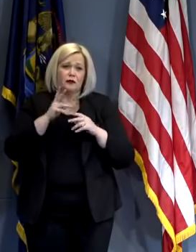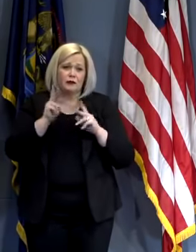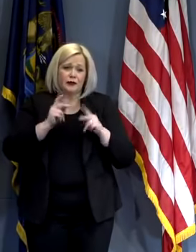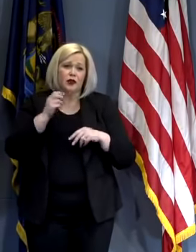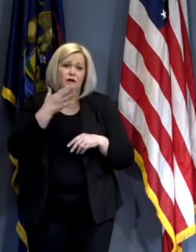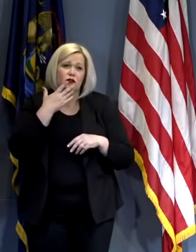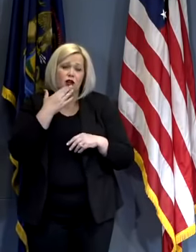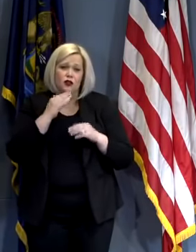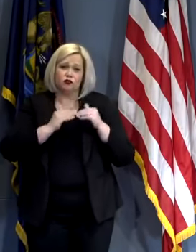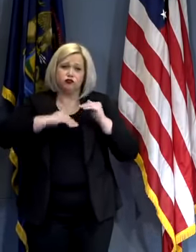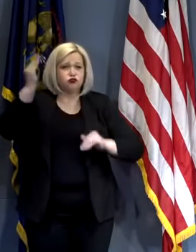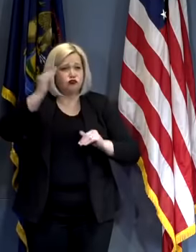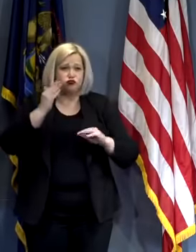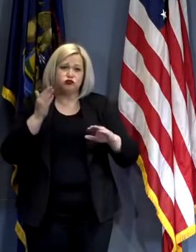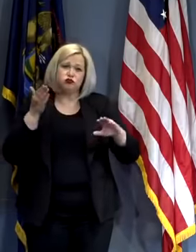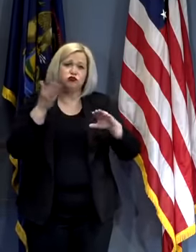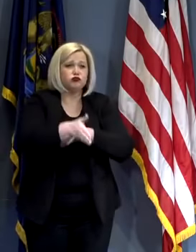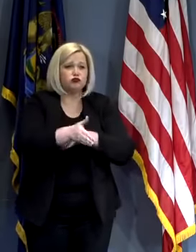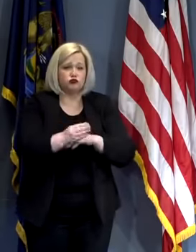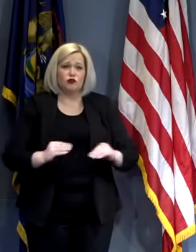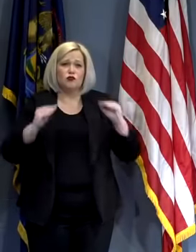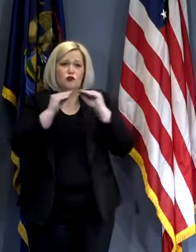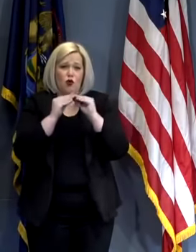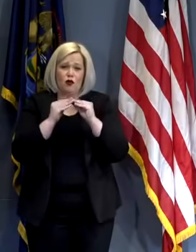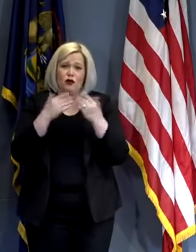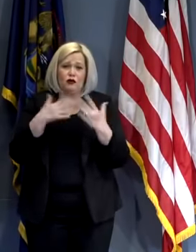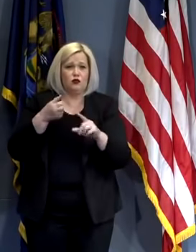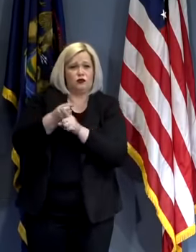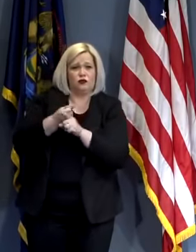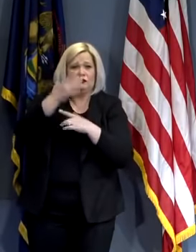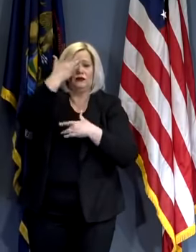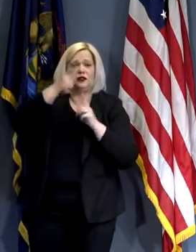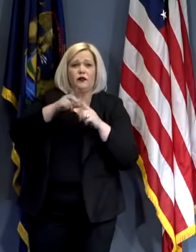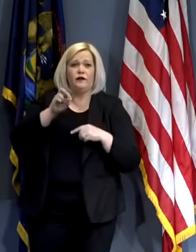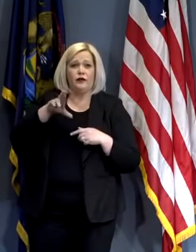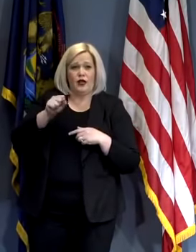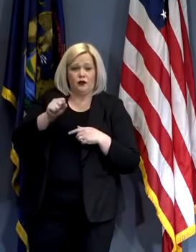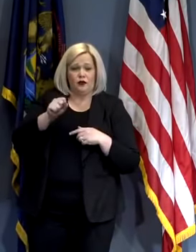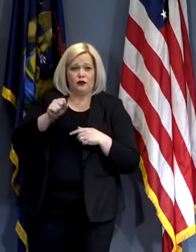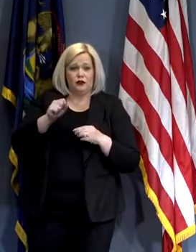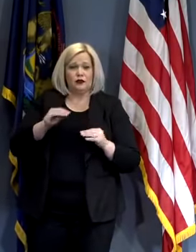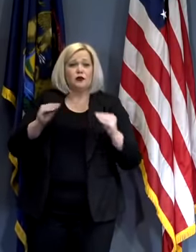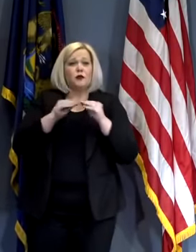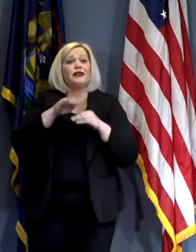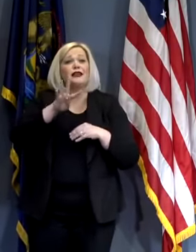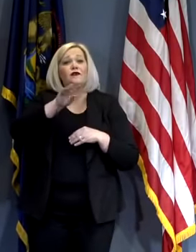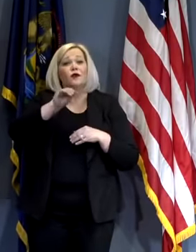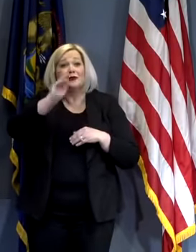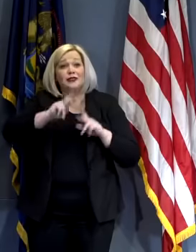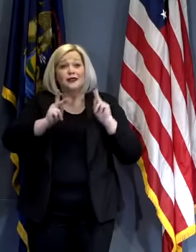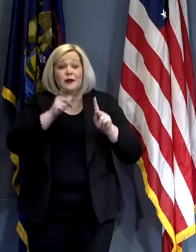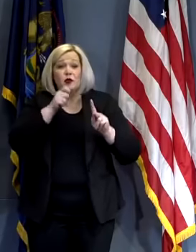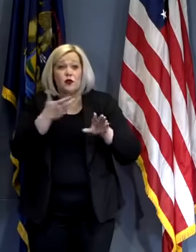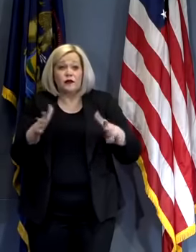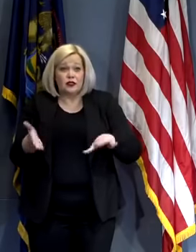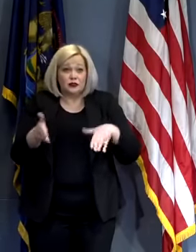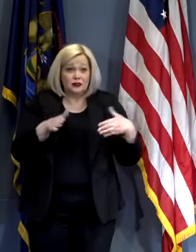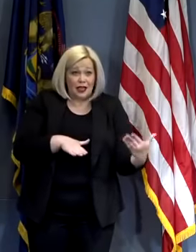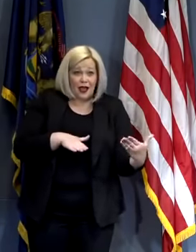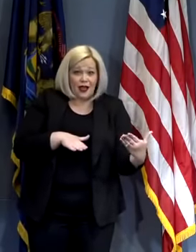has disproportionately impacted communities of color. More than 40% of those who have lost their lives to